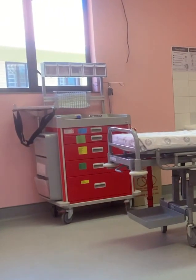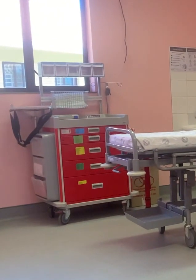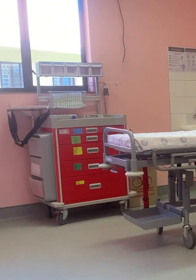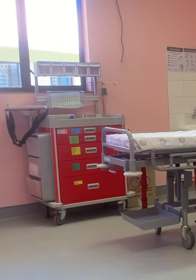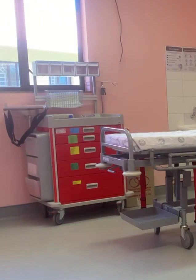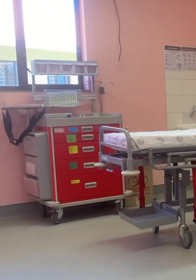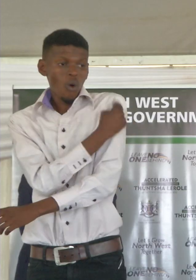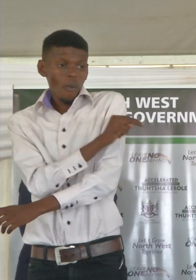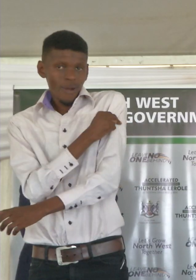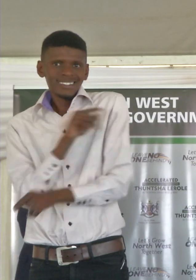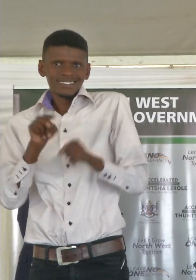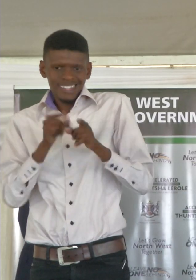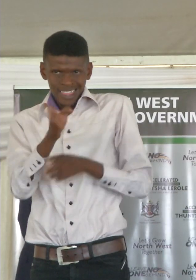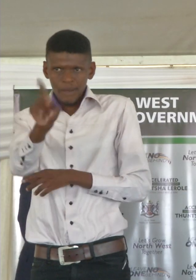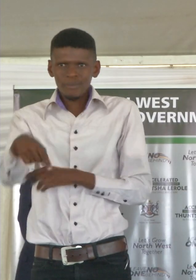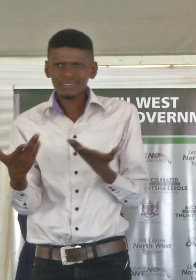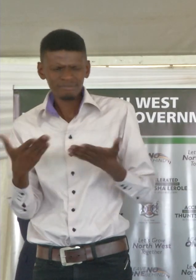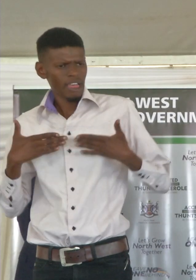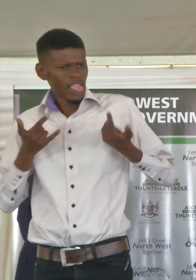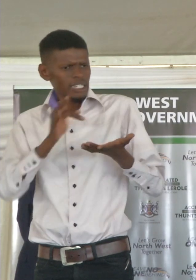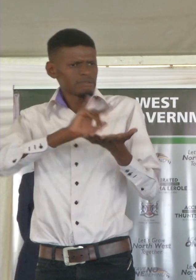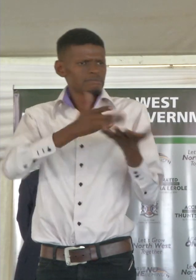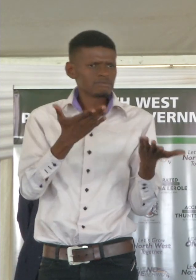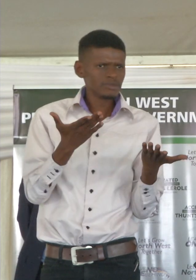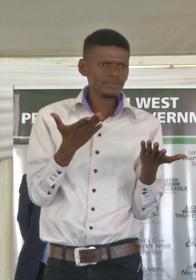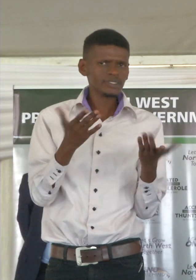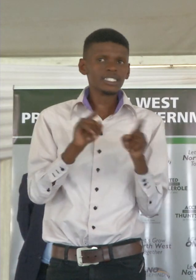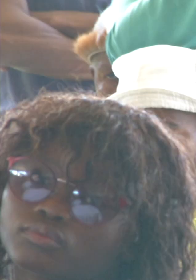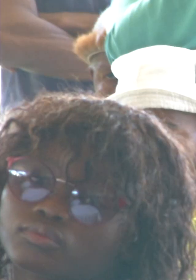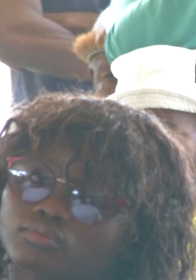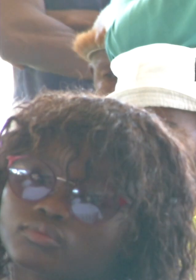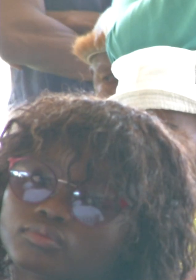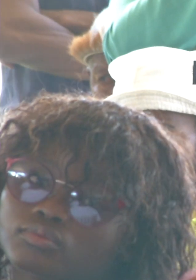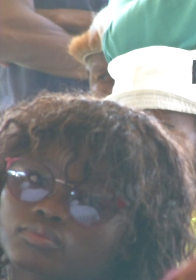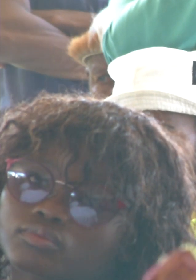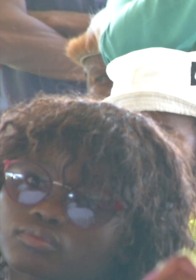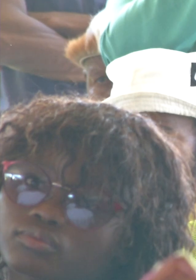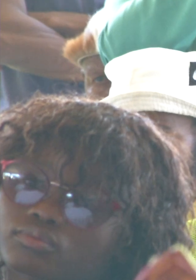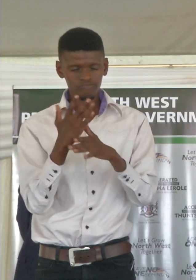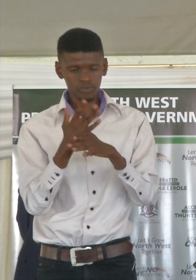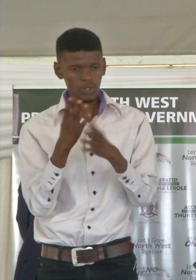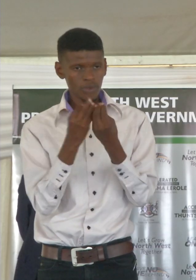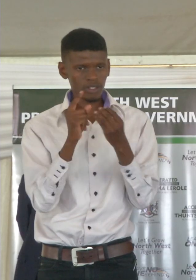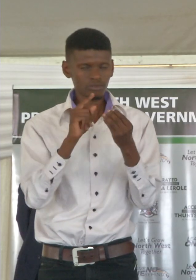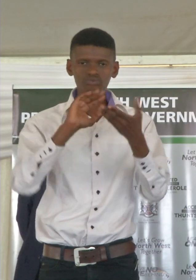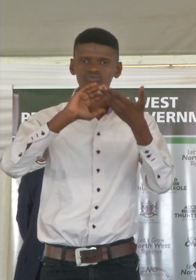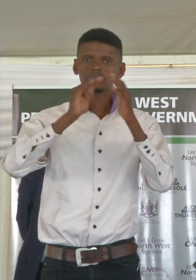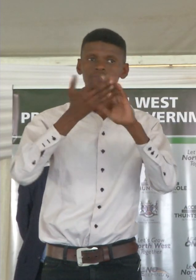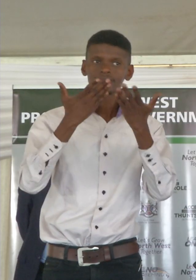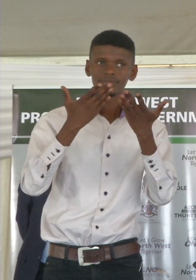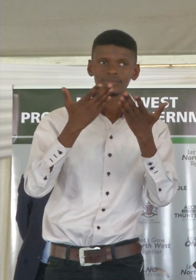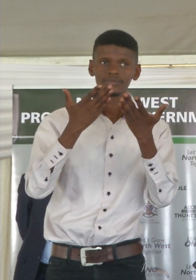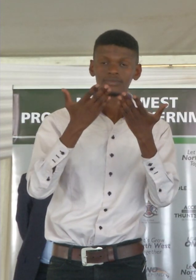the hospitals must be here, the health centers must be here closer to where you live. The district